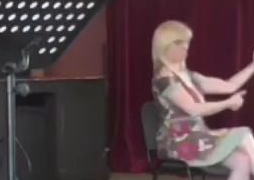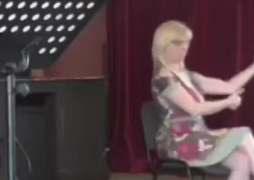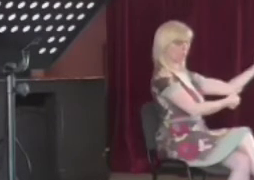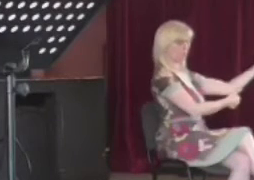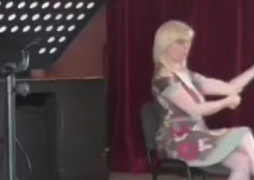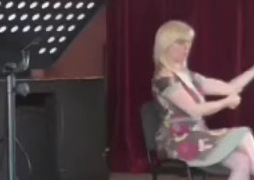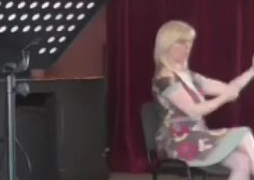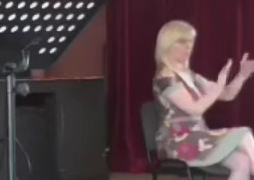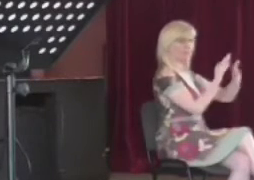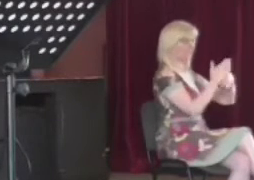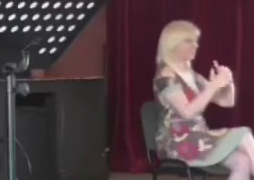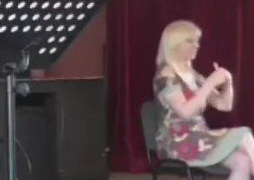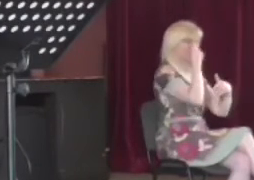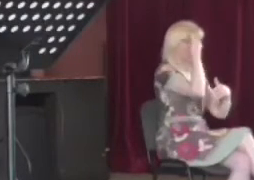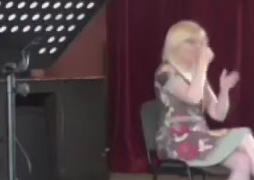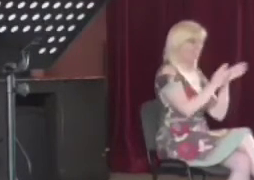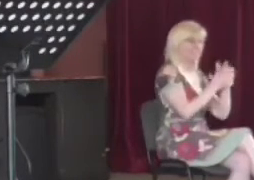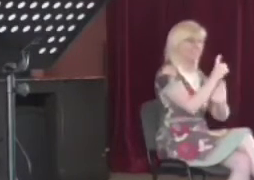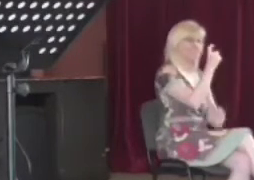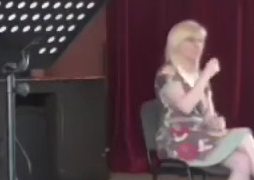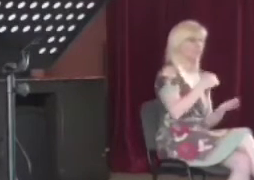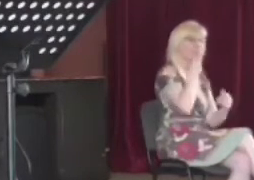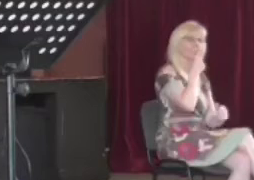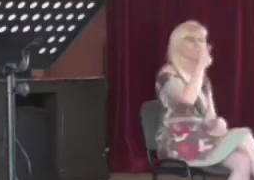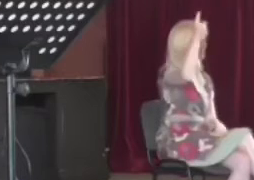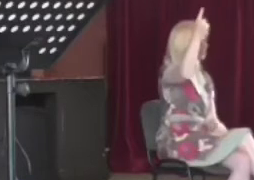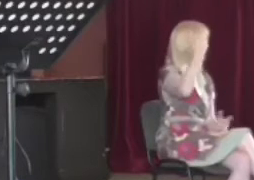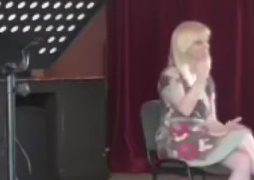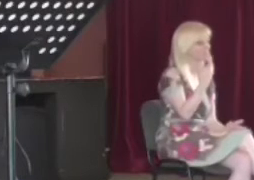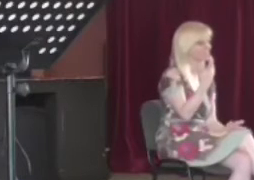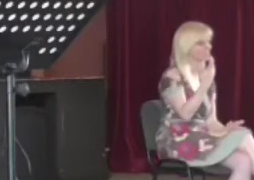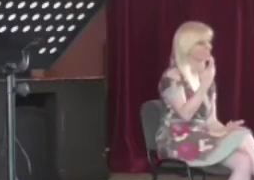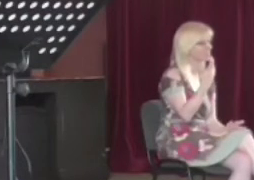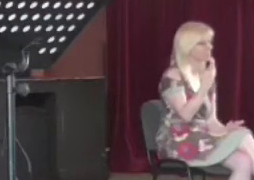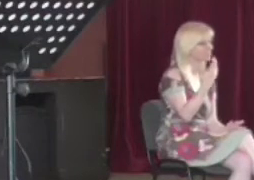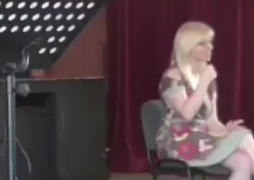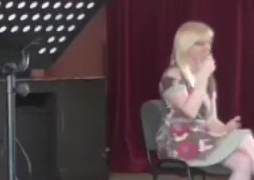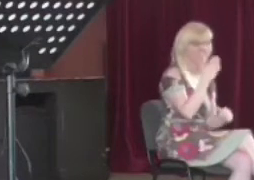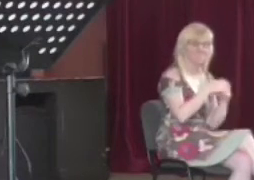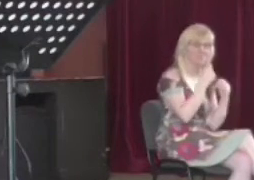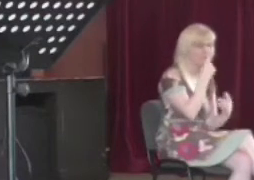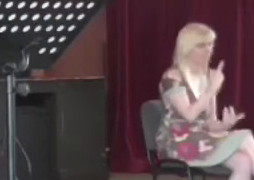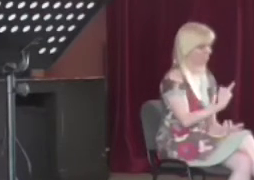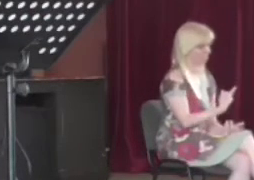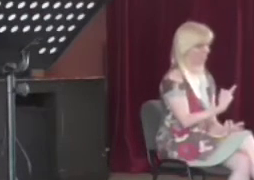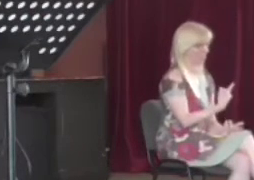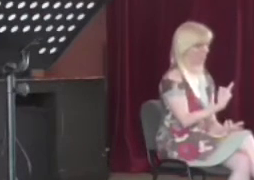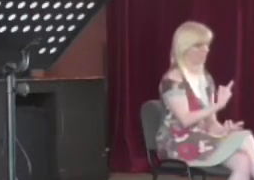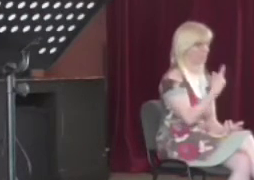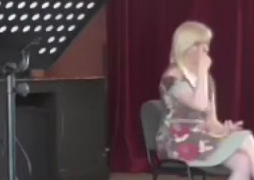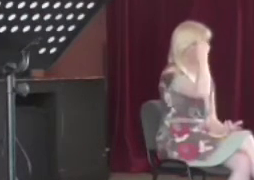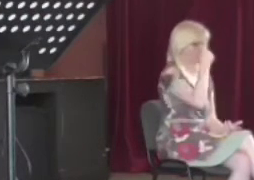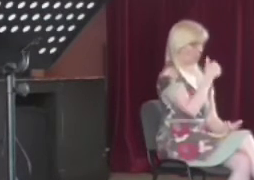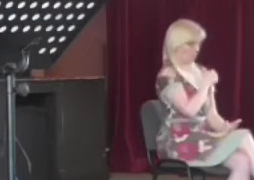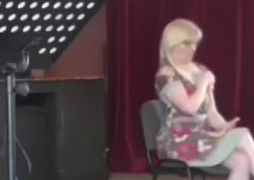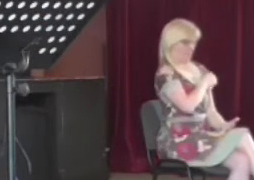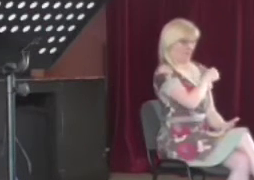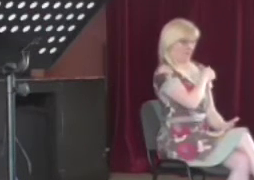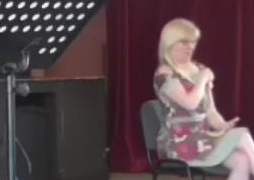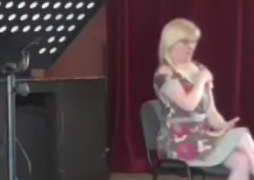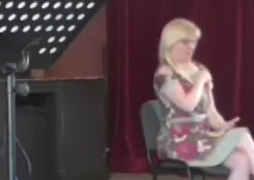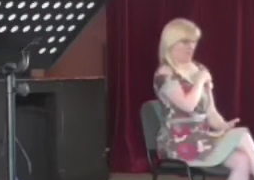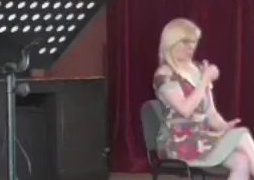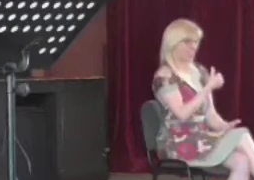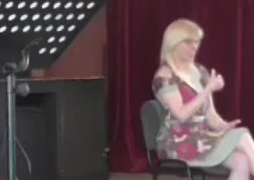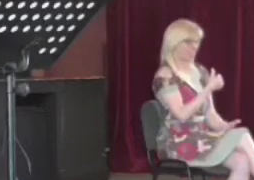always nice, isn't it? Yeah. Same with people like Graham Seed. Has anyone heard of Graham Seed before? You know,